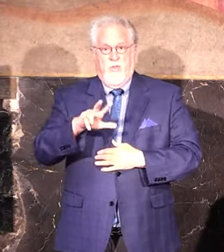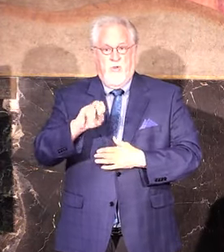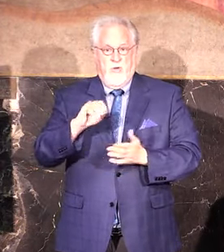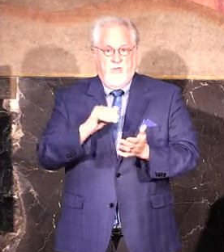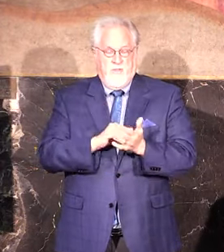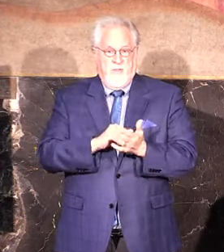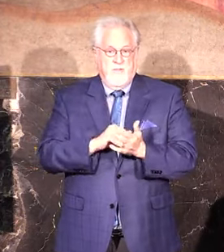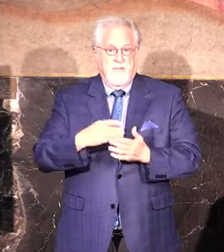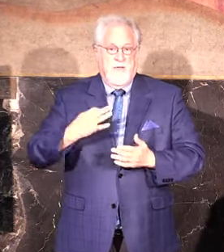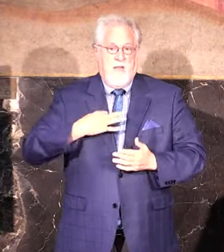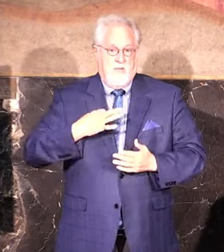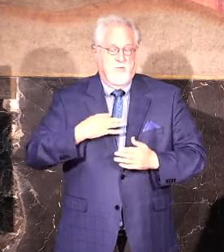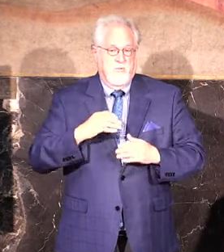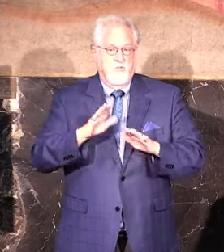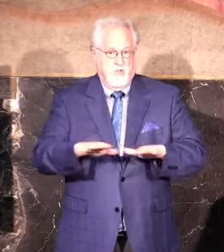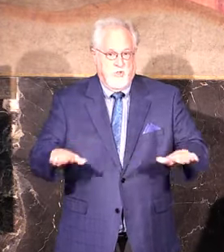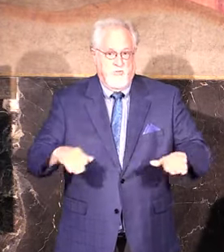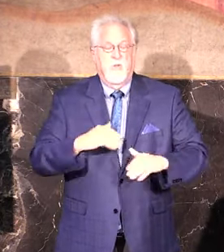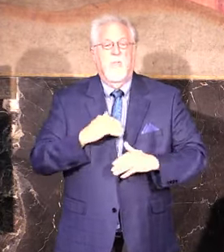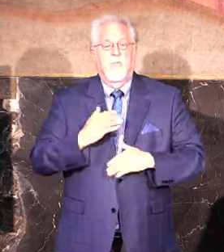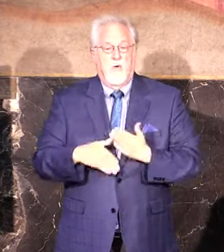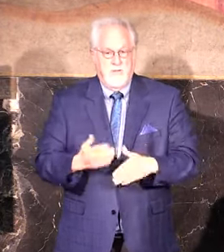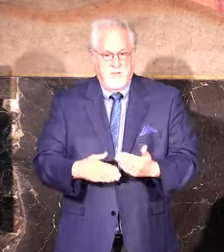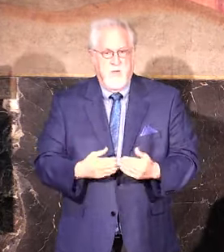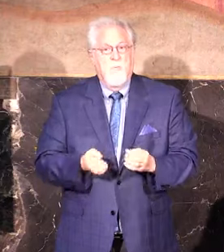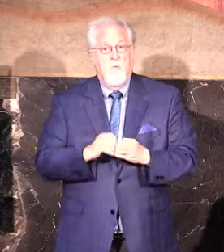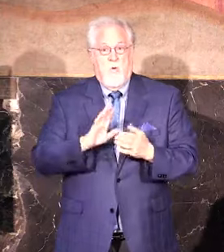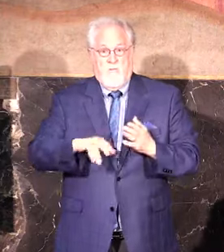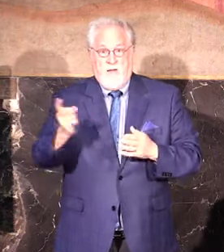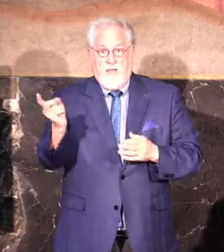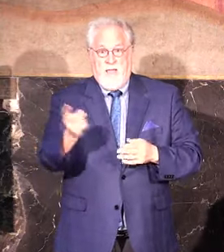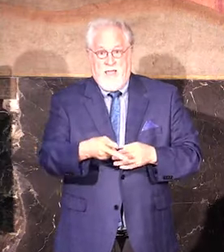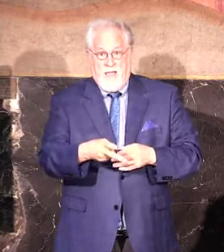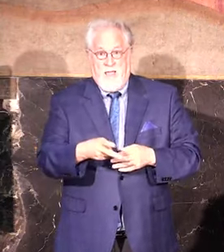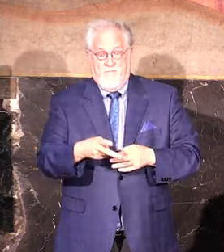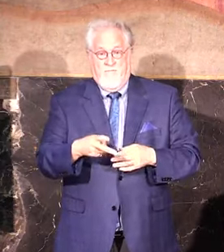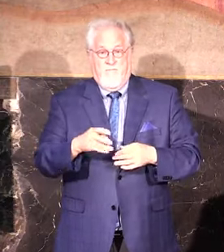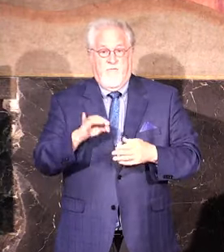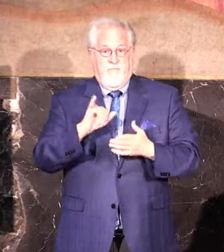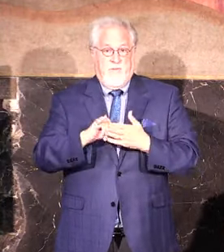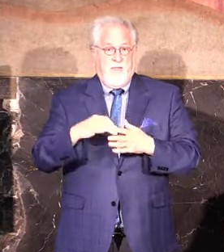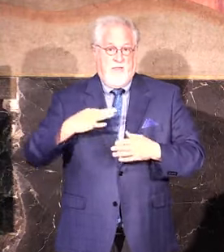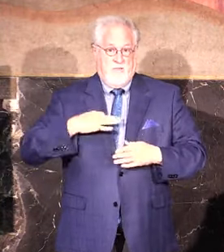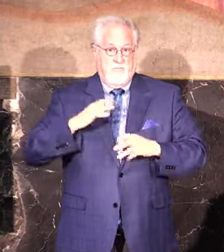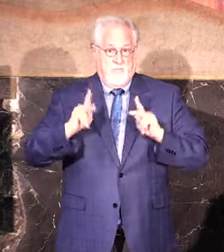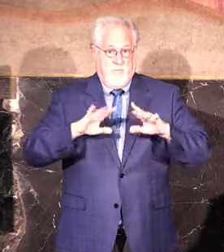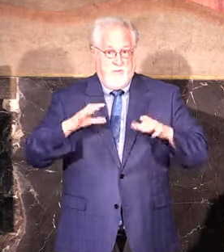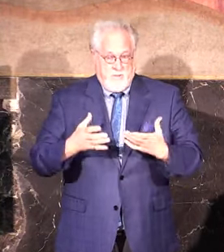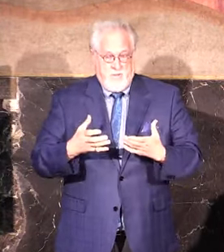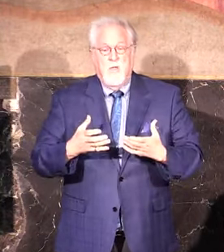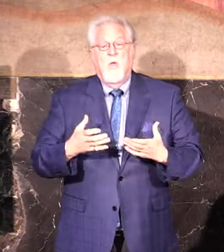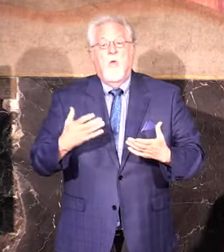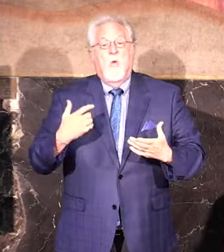330,000 eligible children have been processed. This is more than half of the eligible population. So that's been